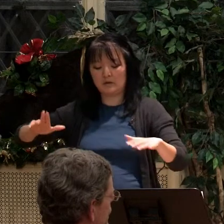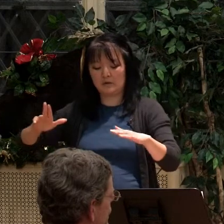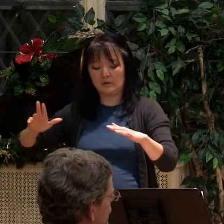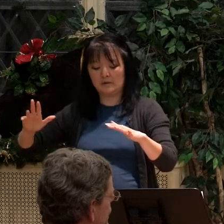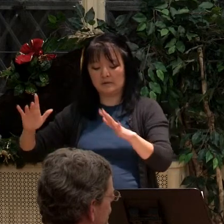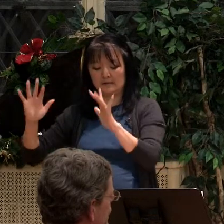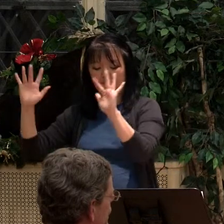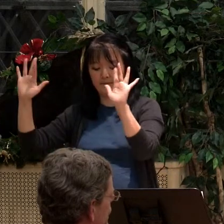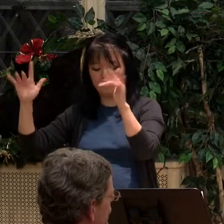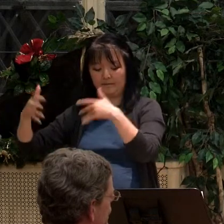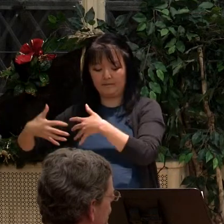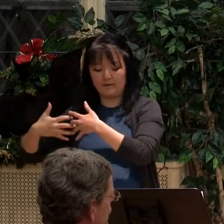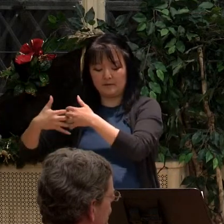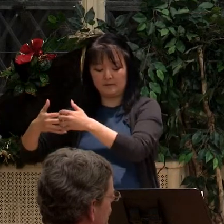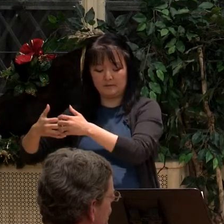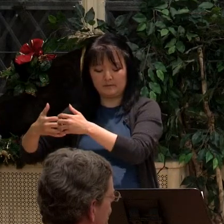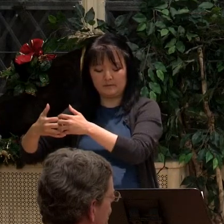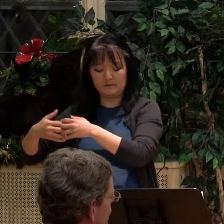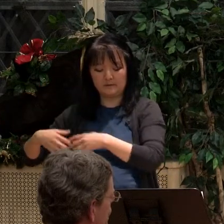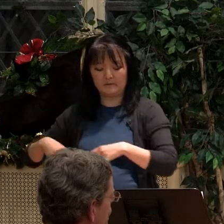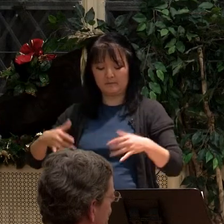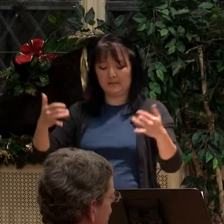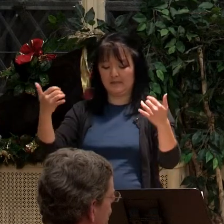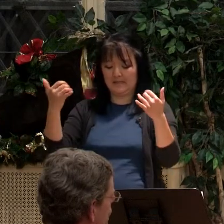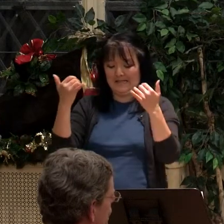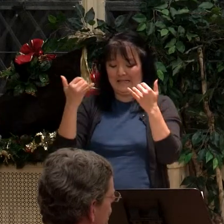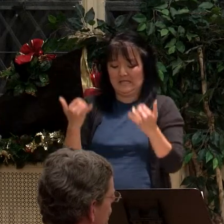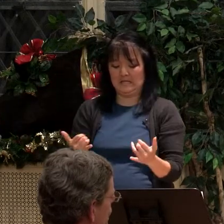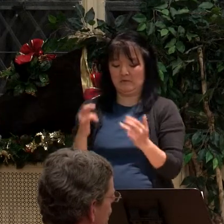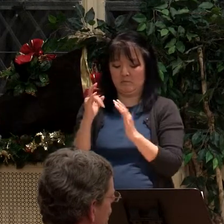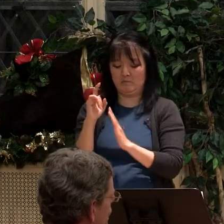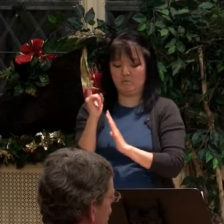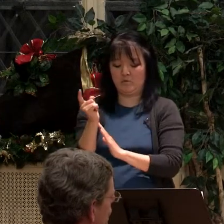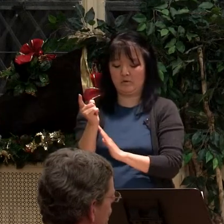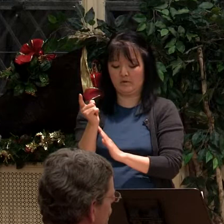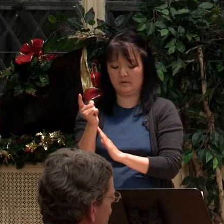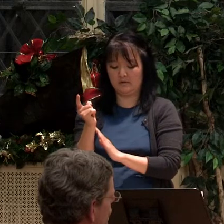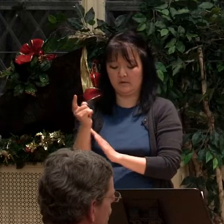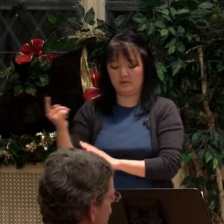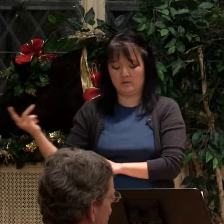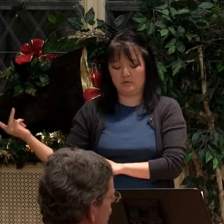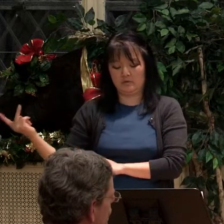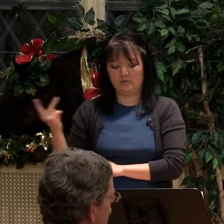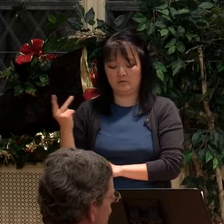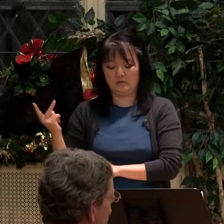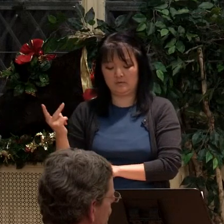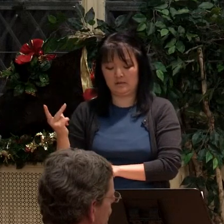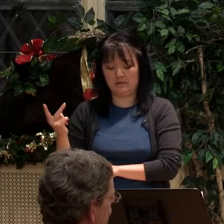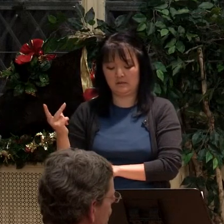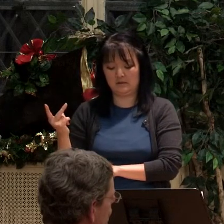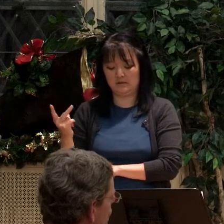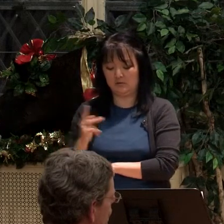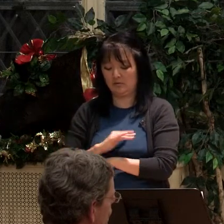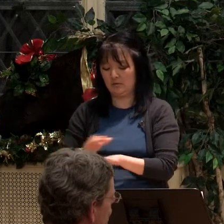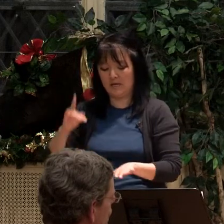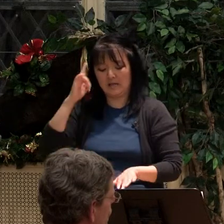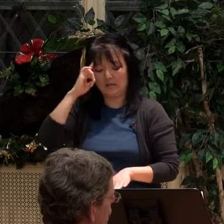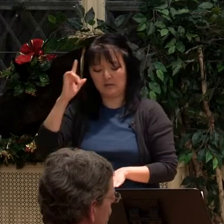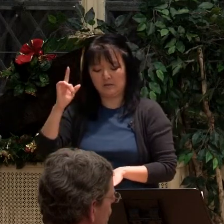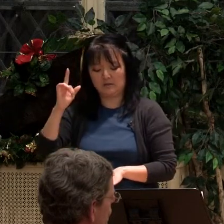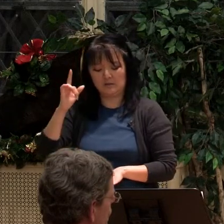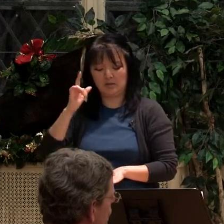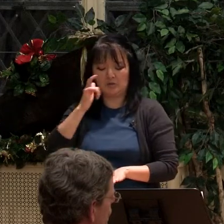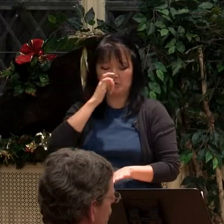fingertips. But in this moment, we do not think of tomorrows